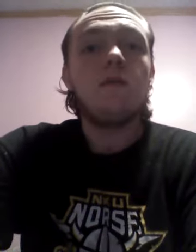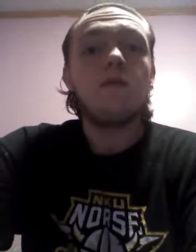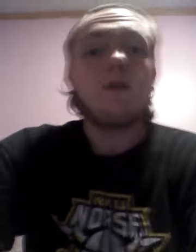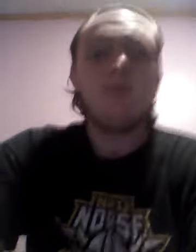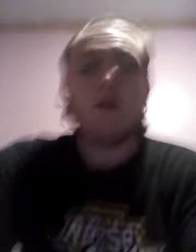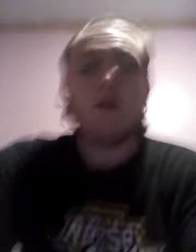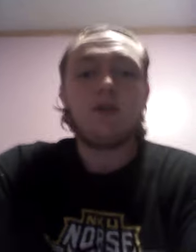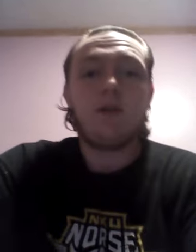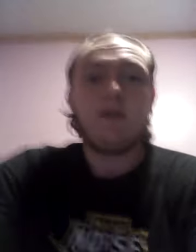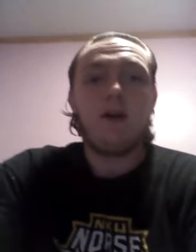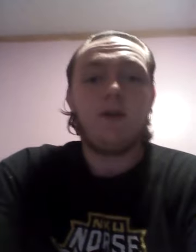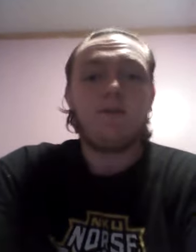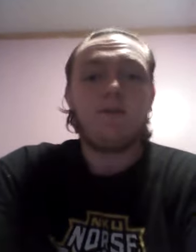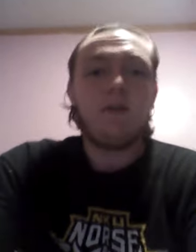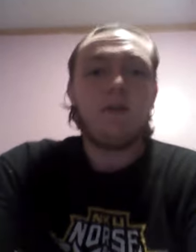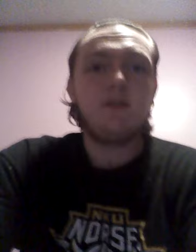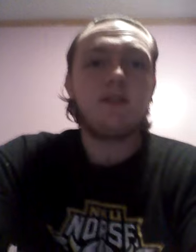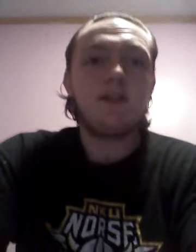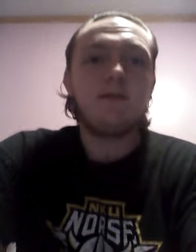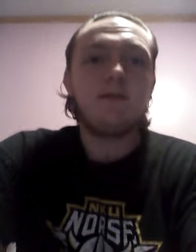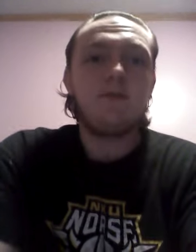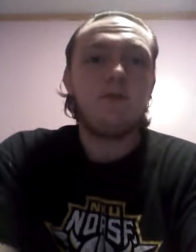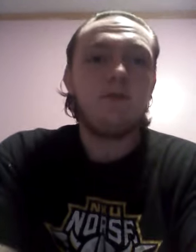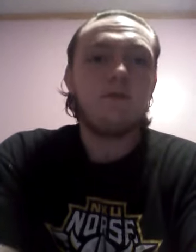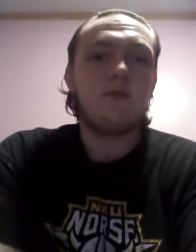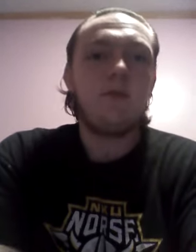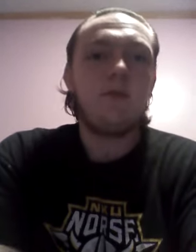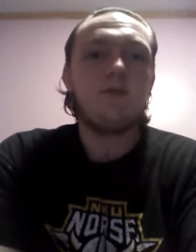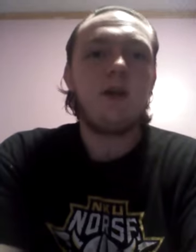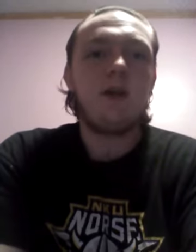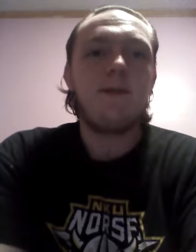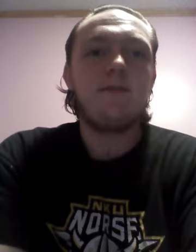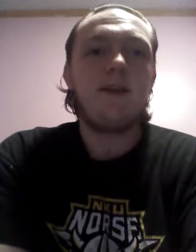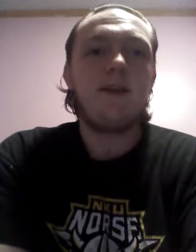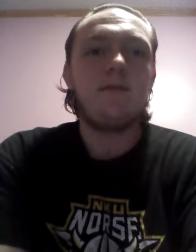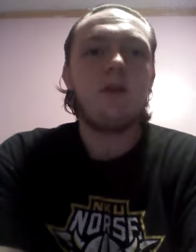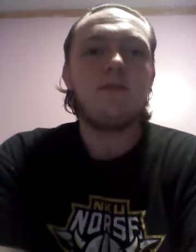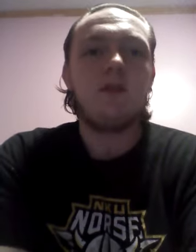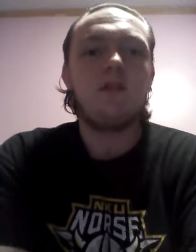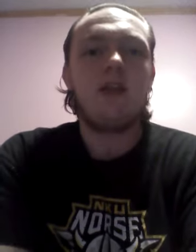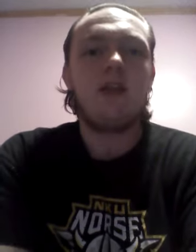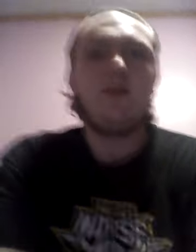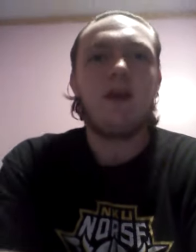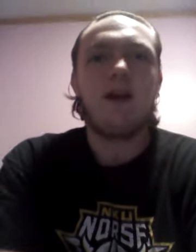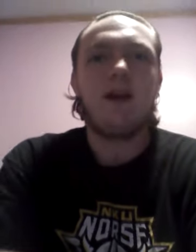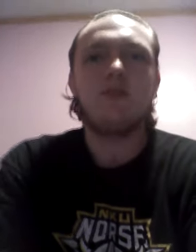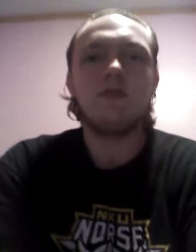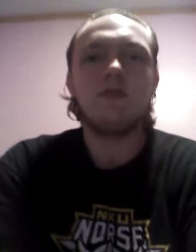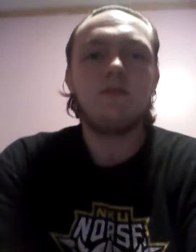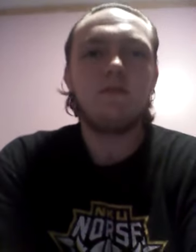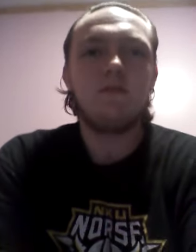Here we go. We'll start with the most successful. Trump holds rally in Pennsylvania to mark his 100th day in the White House.